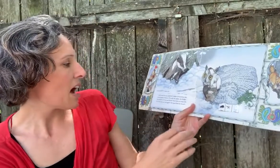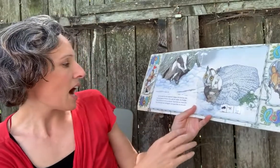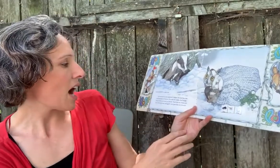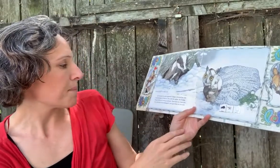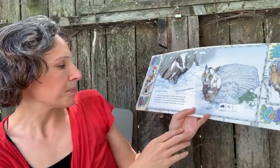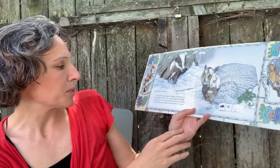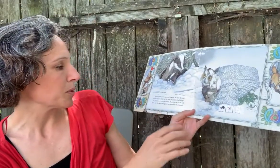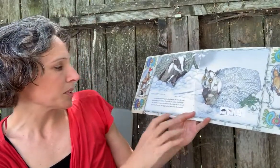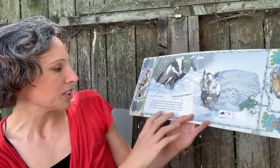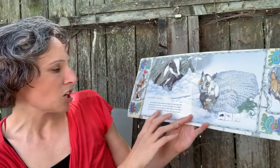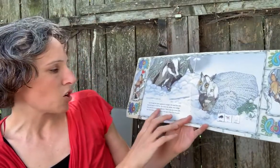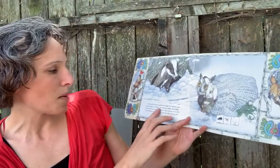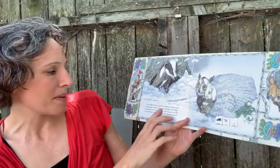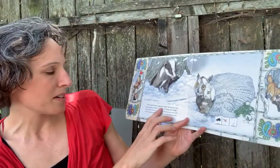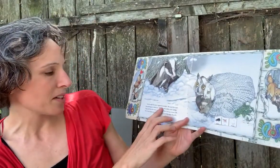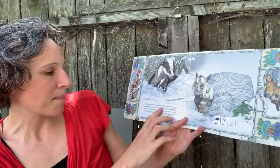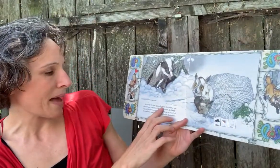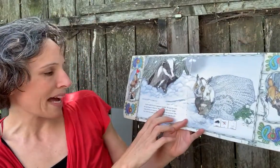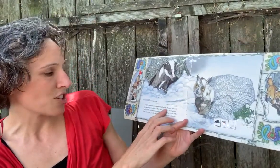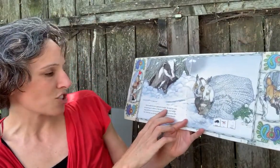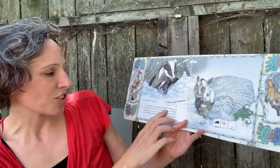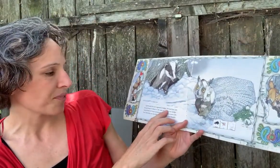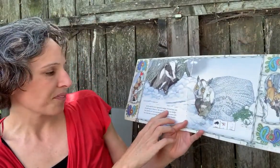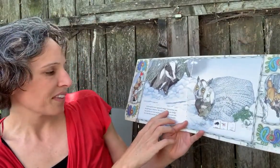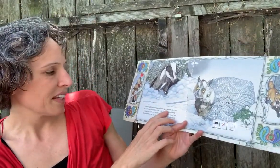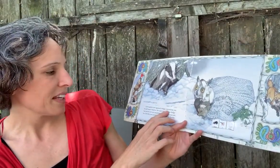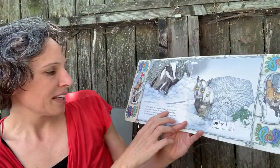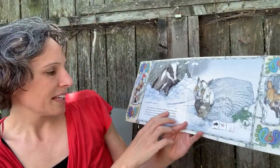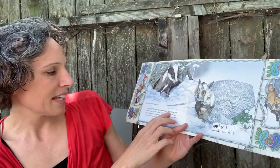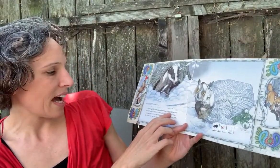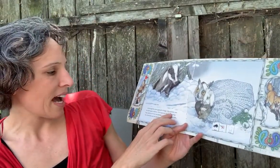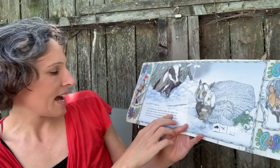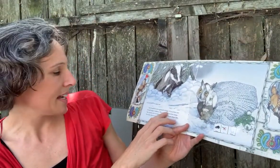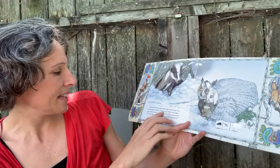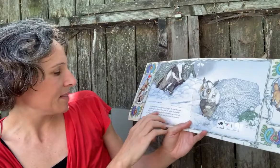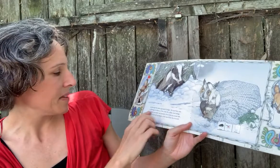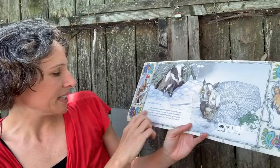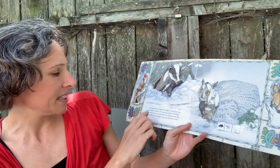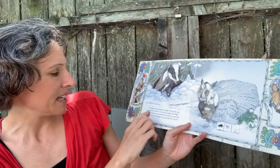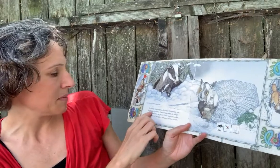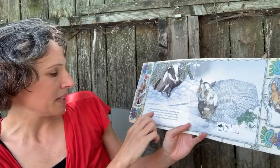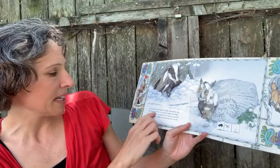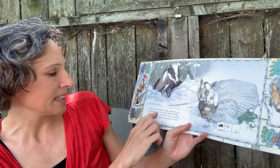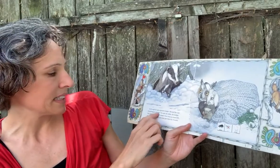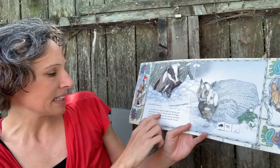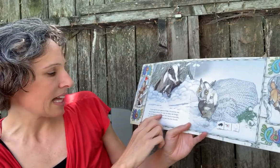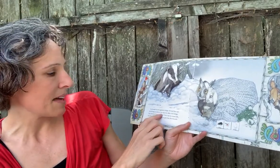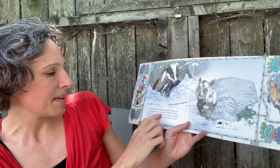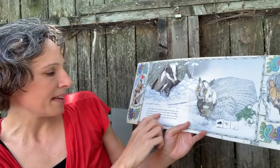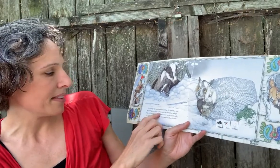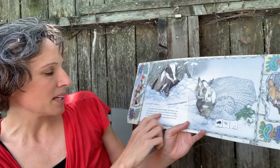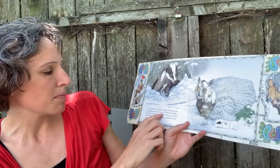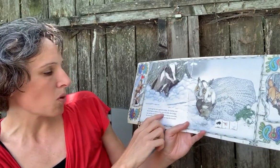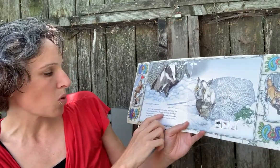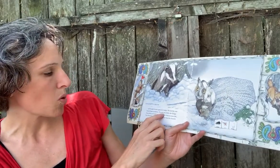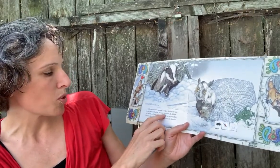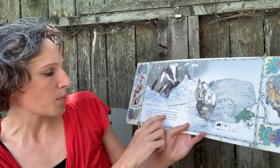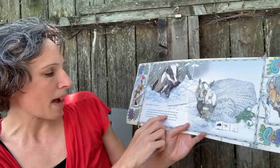Up through the snow appeared a badger. He eyed the mitten and began to climb in. The mole, the rabbit,